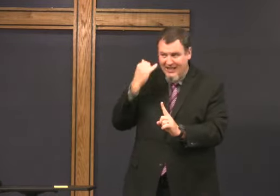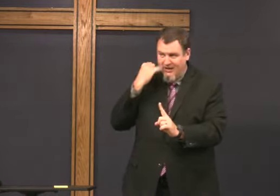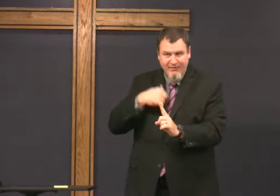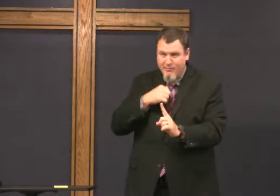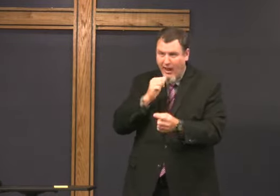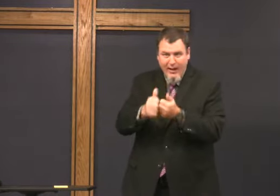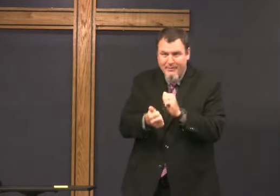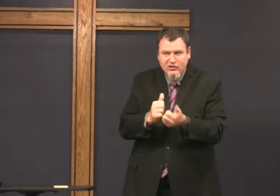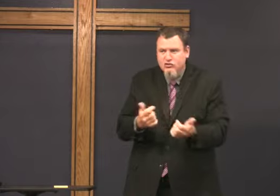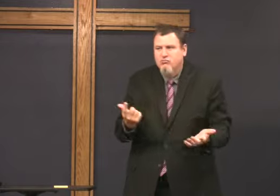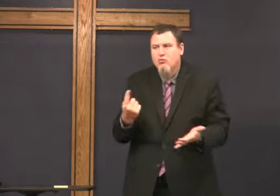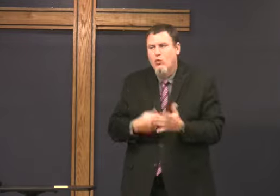I like a competition.